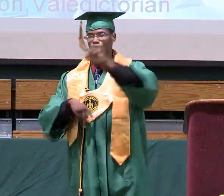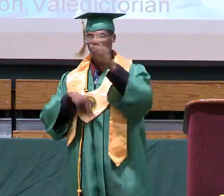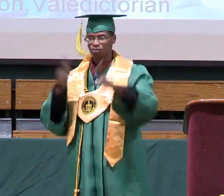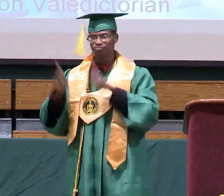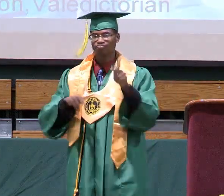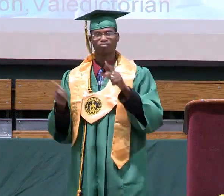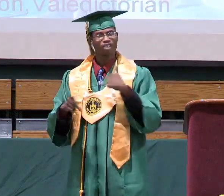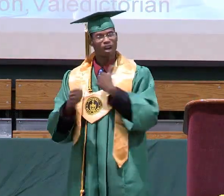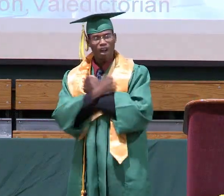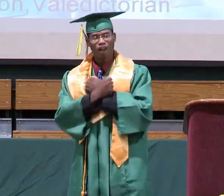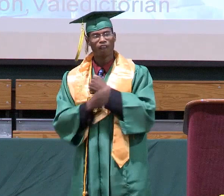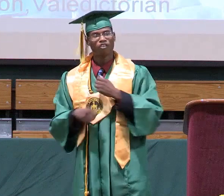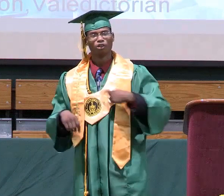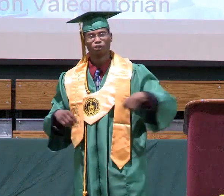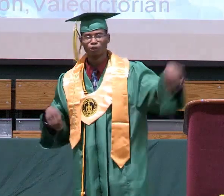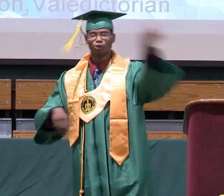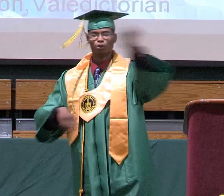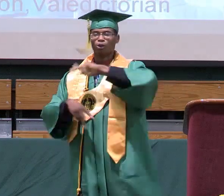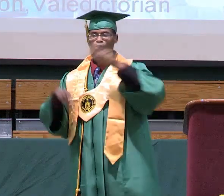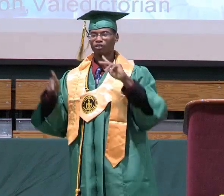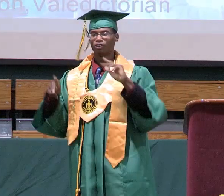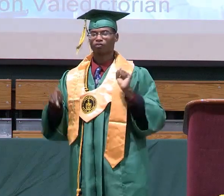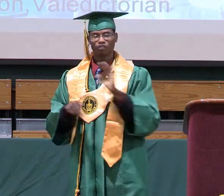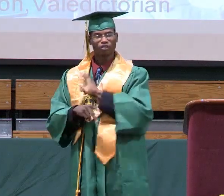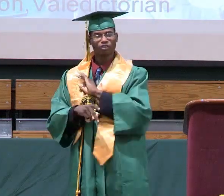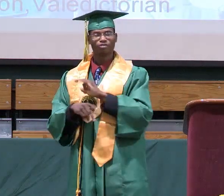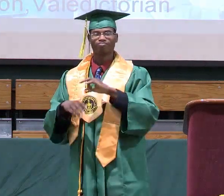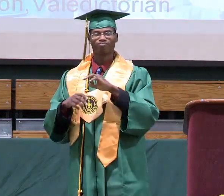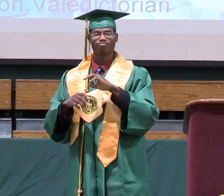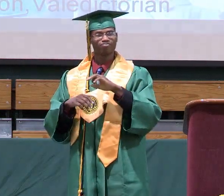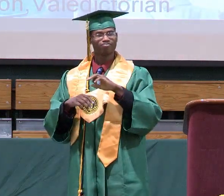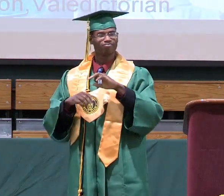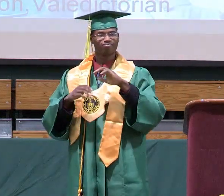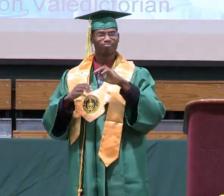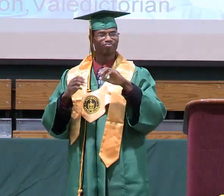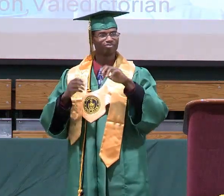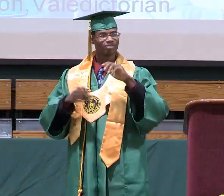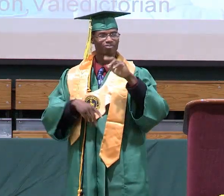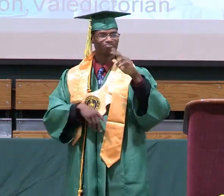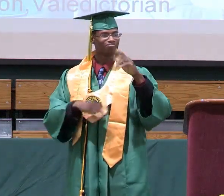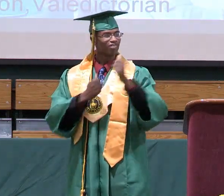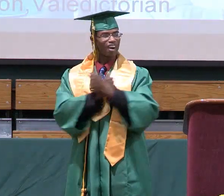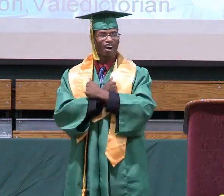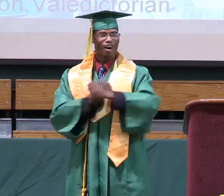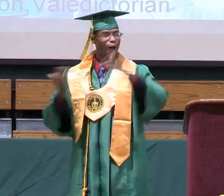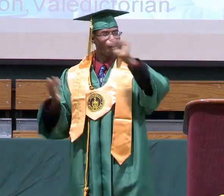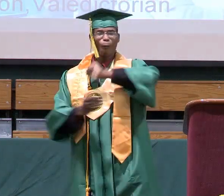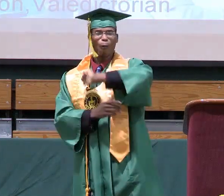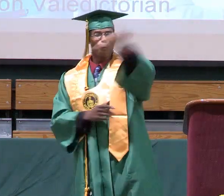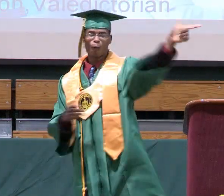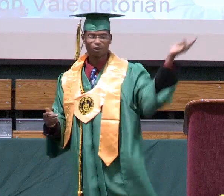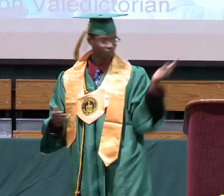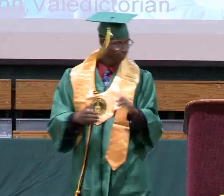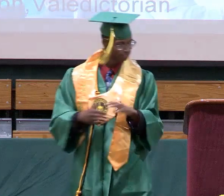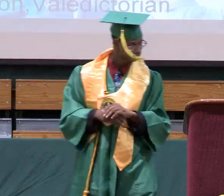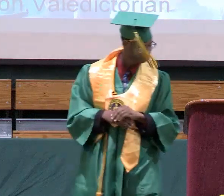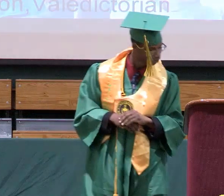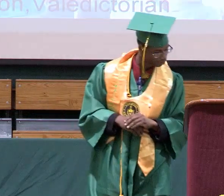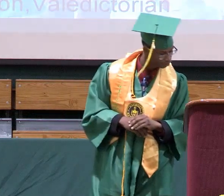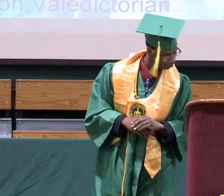I appreciate everyone being here. I love all you faculty and all you staff members. I just love everybody